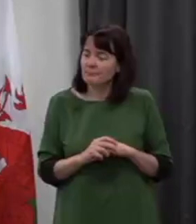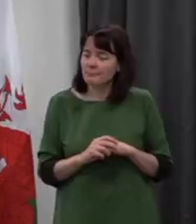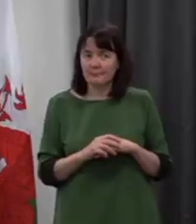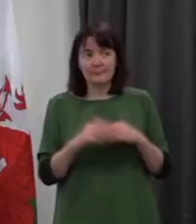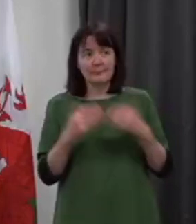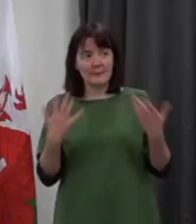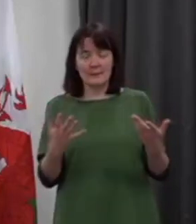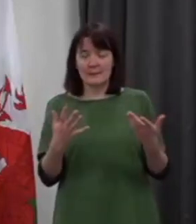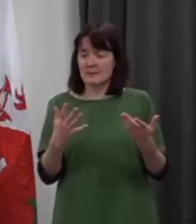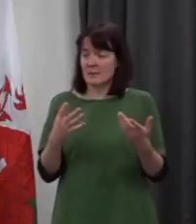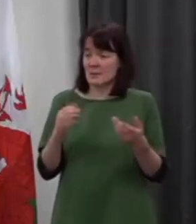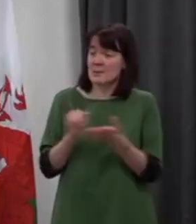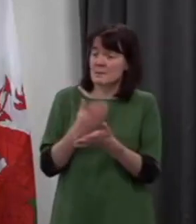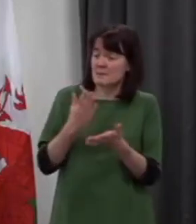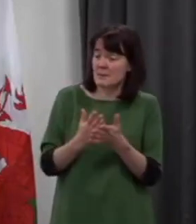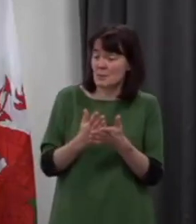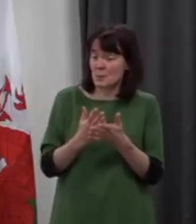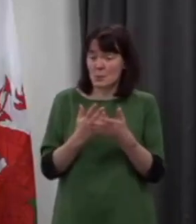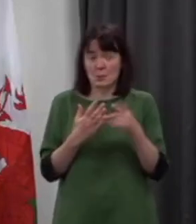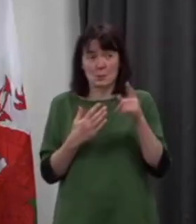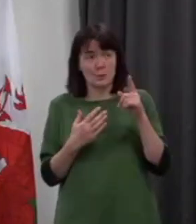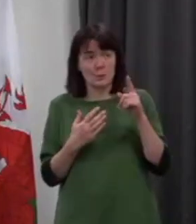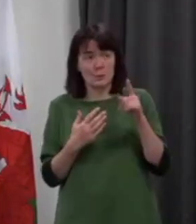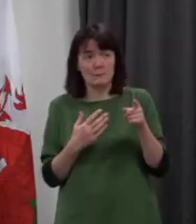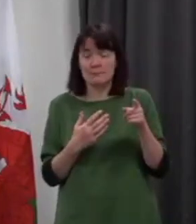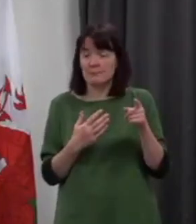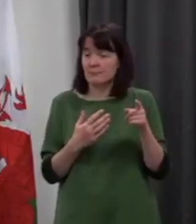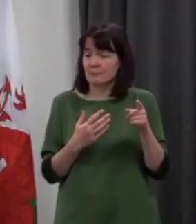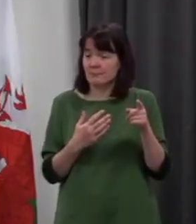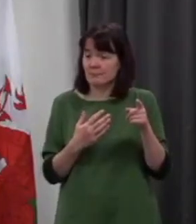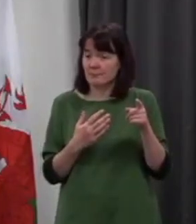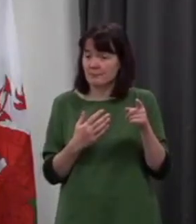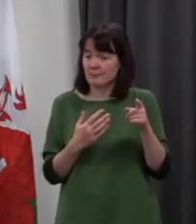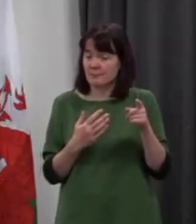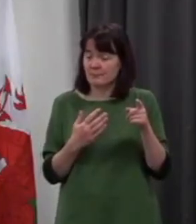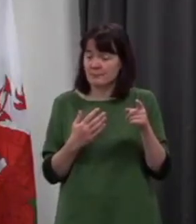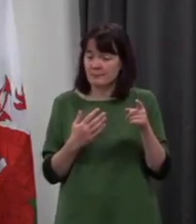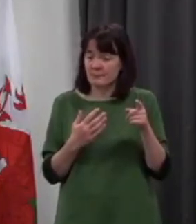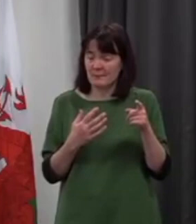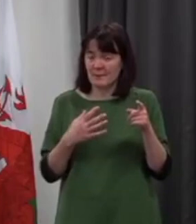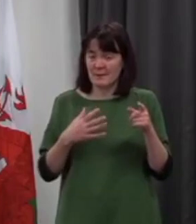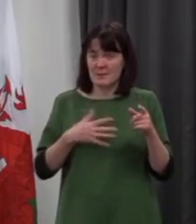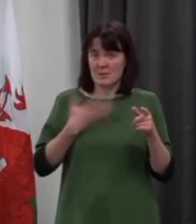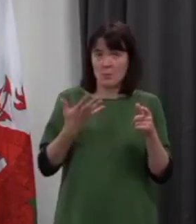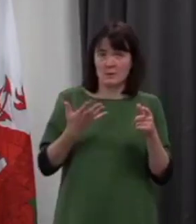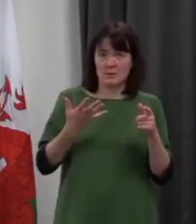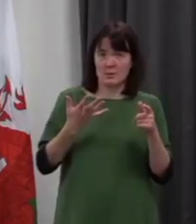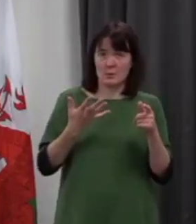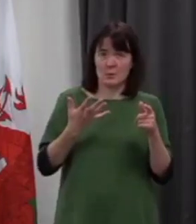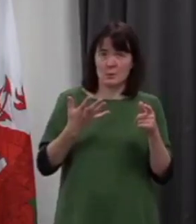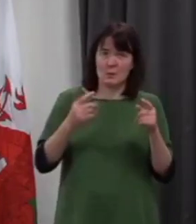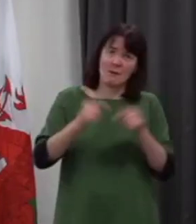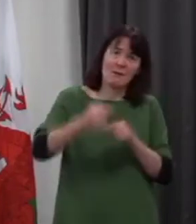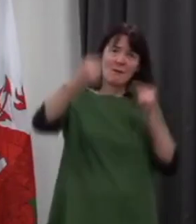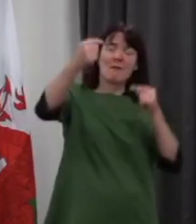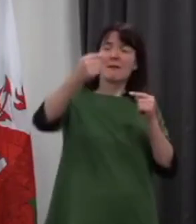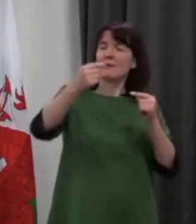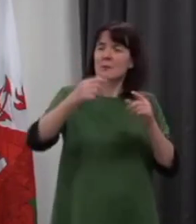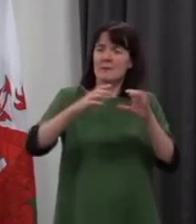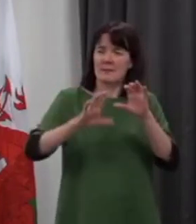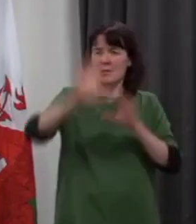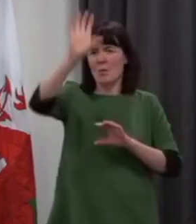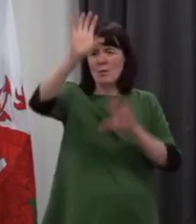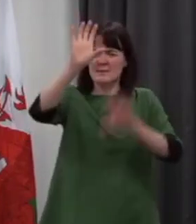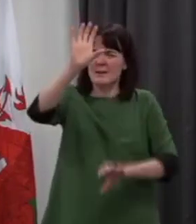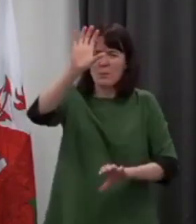exactly the wrong time to go into stoking or creating divisions between regions of Wales that do not exist and do not